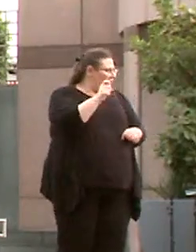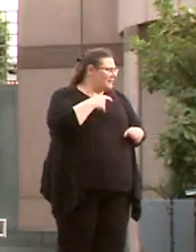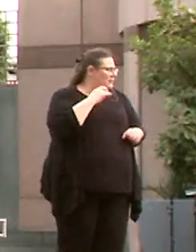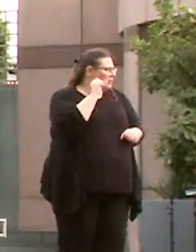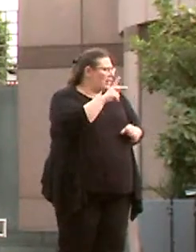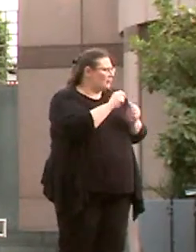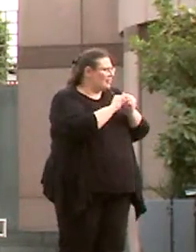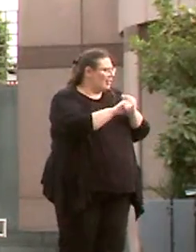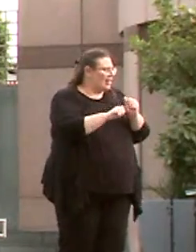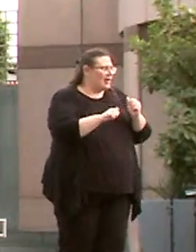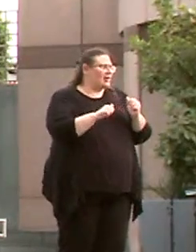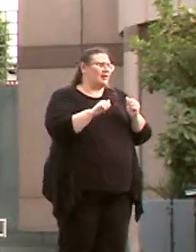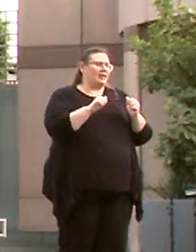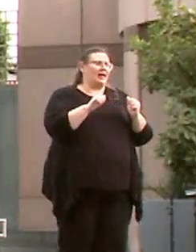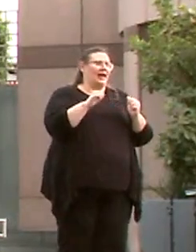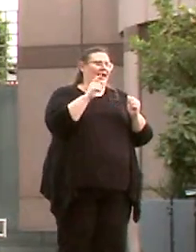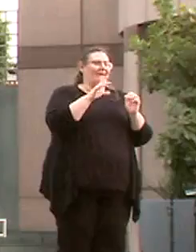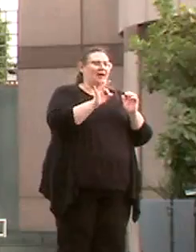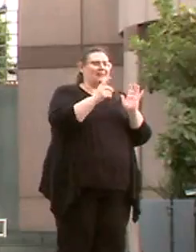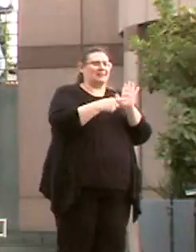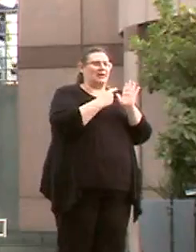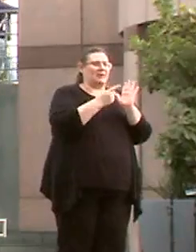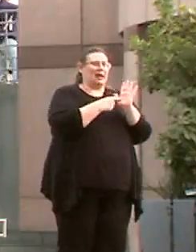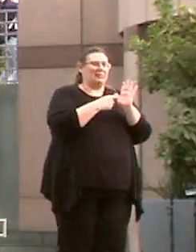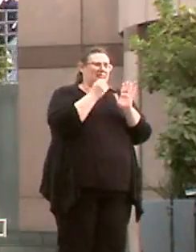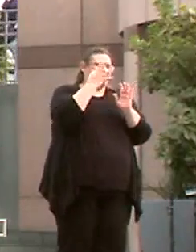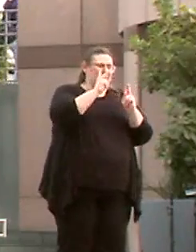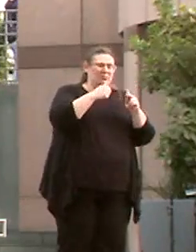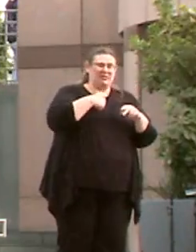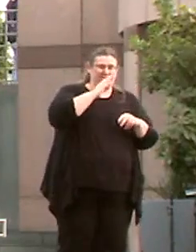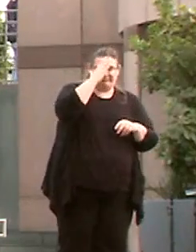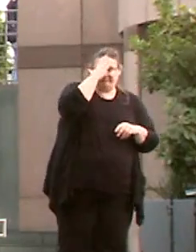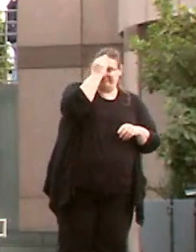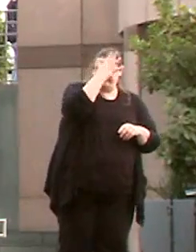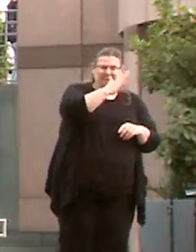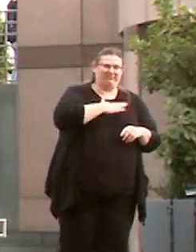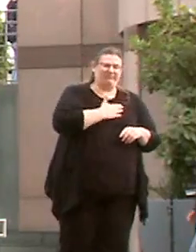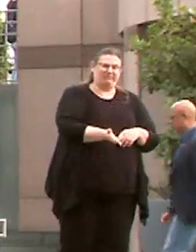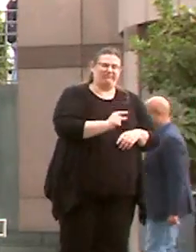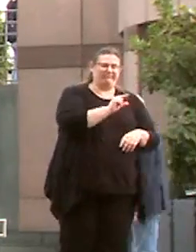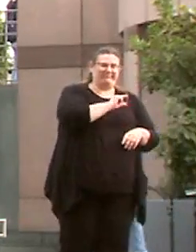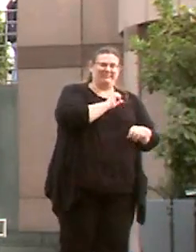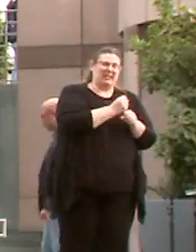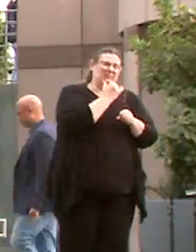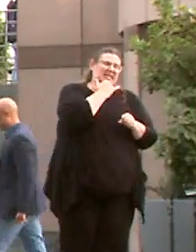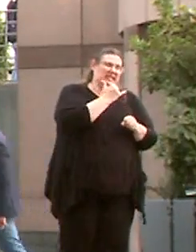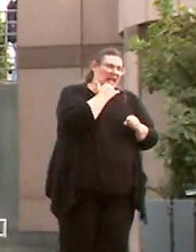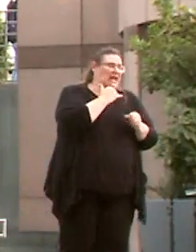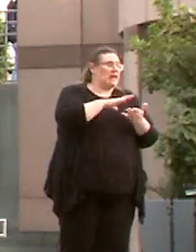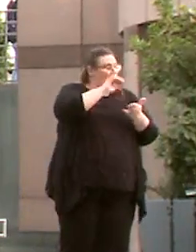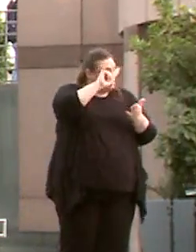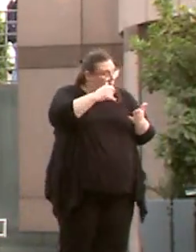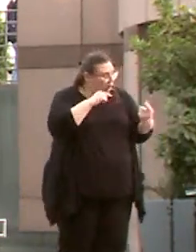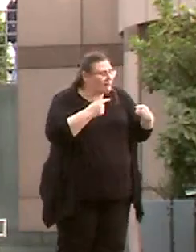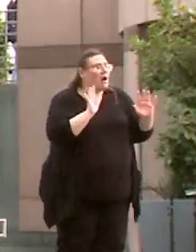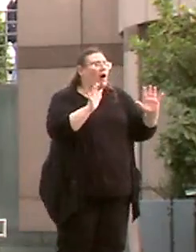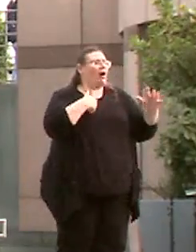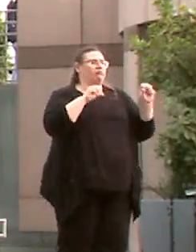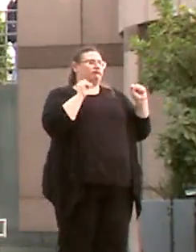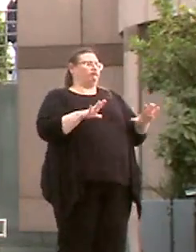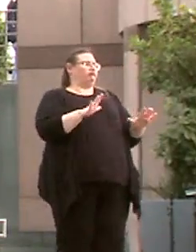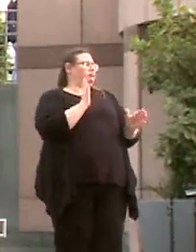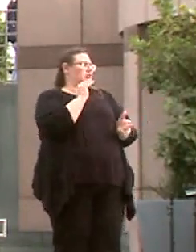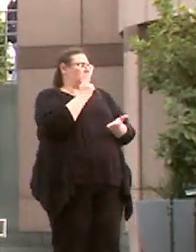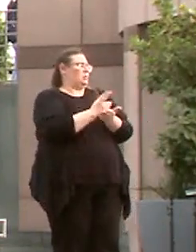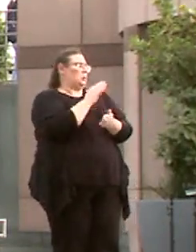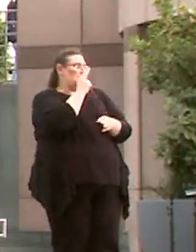to, and I find that sometimes I have to admit to people that I've made those mistakes too. But once I learn that it's harmful, I stop. And